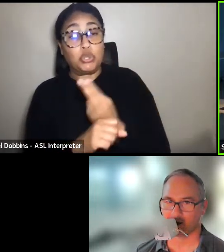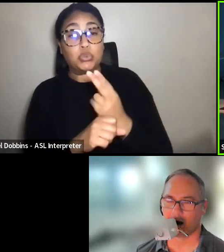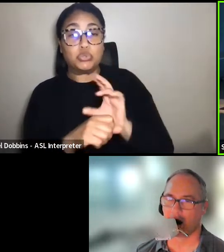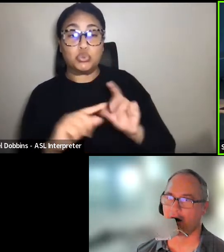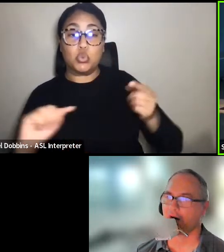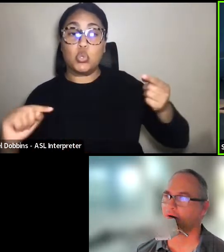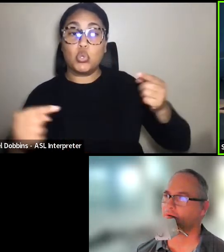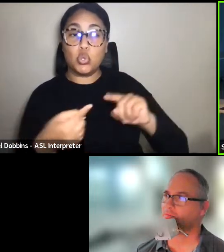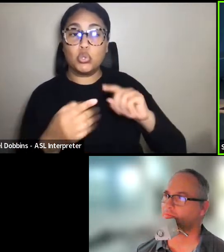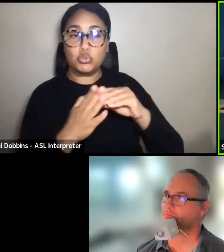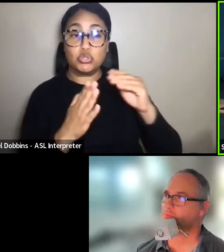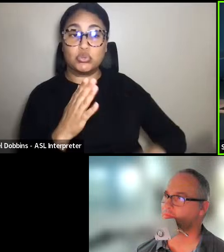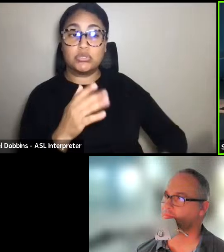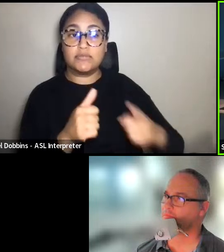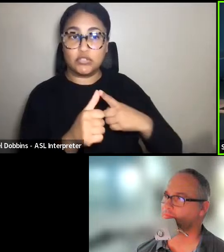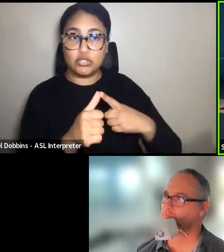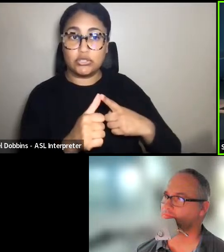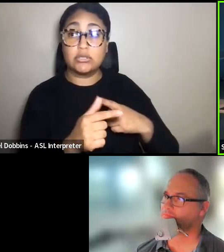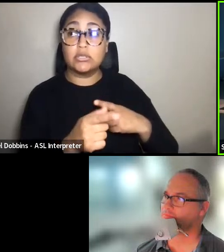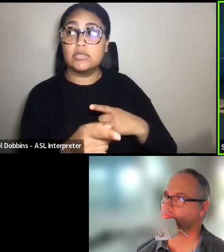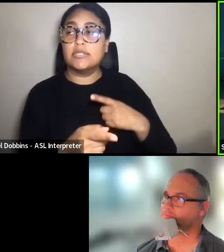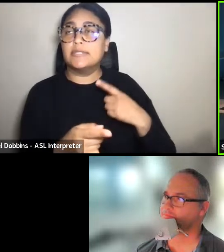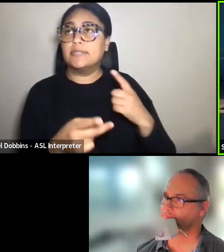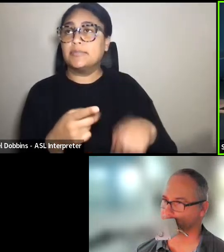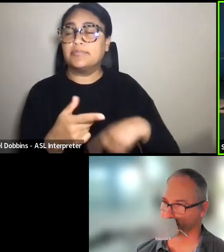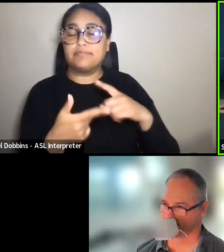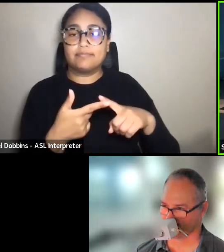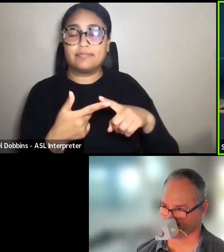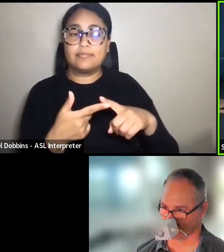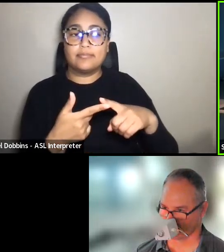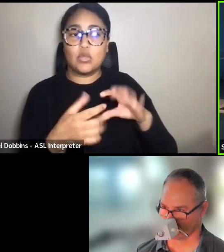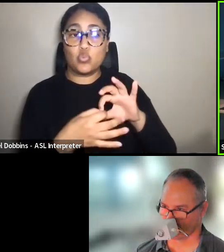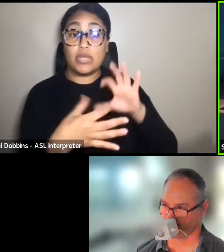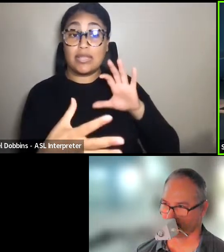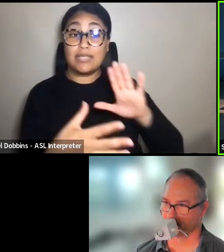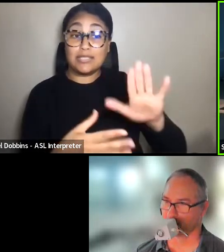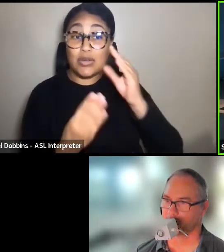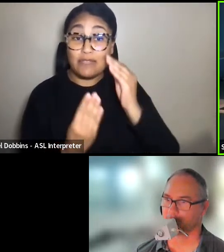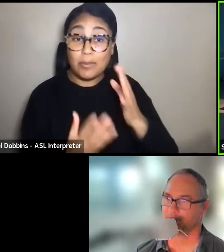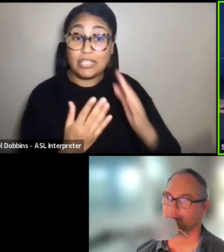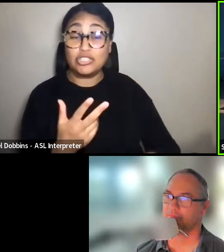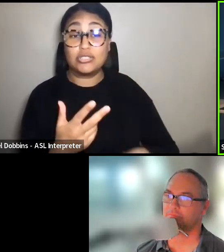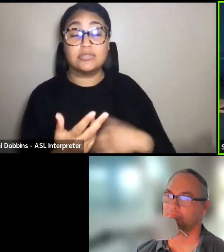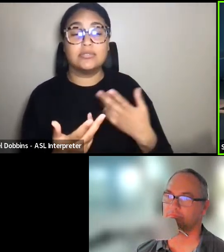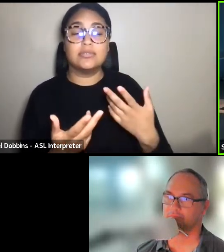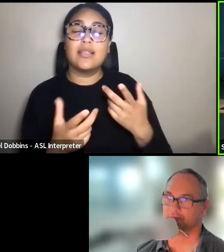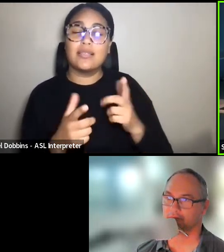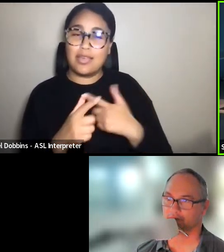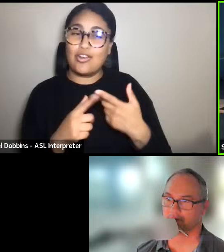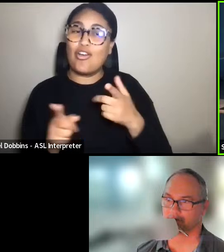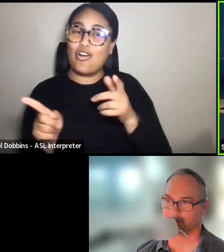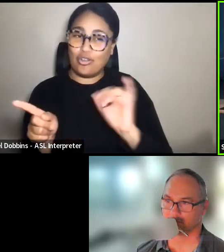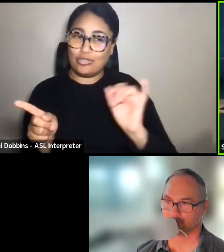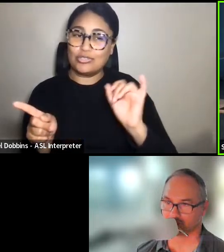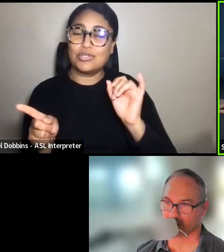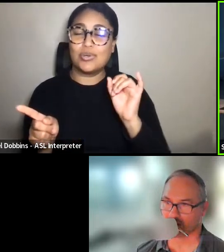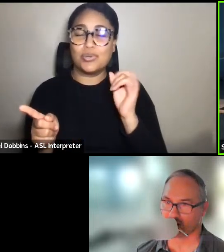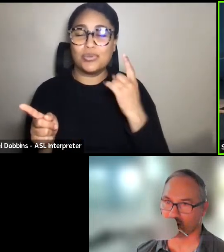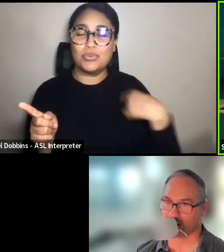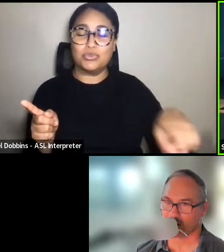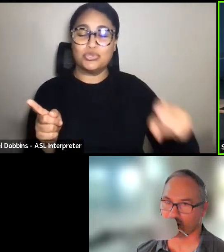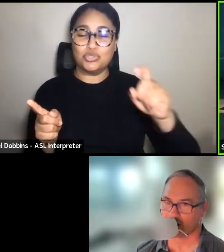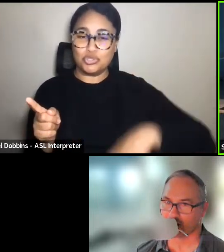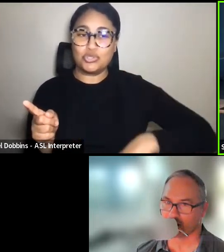students, to release their data. Then we need to look at all those possibilities and